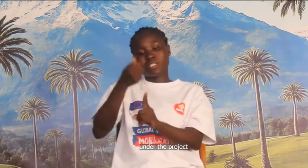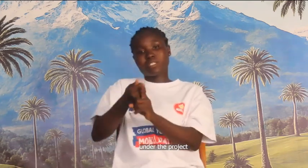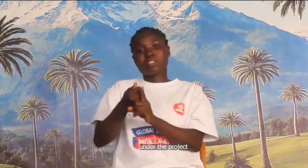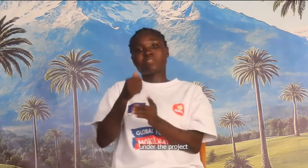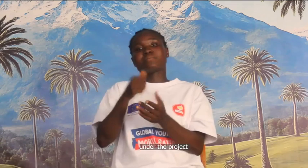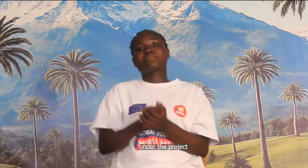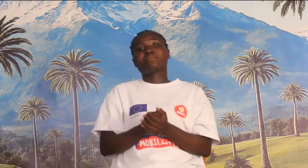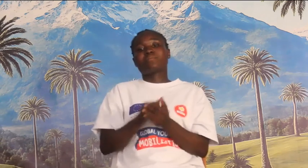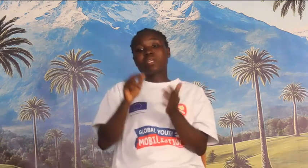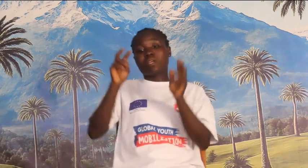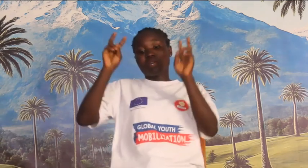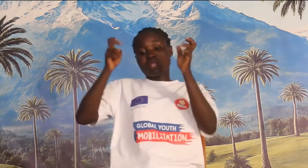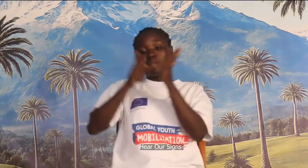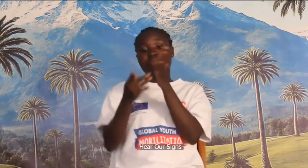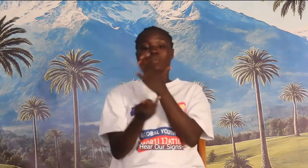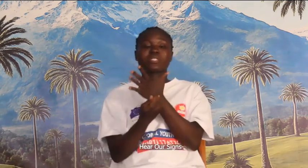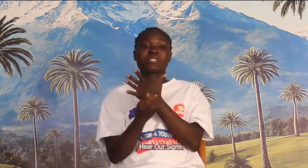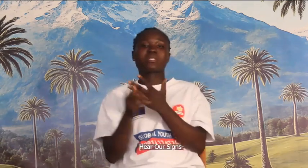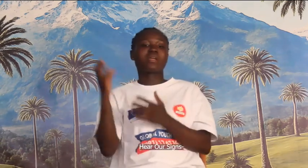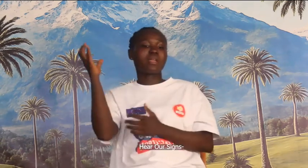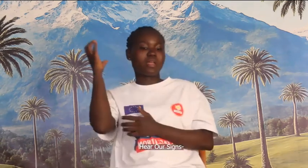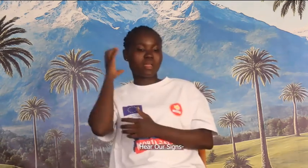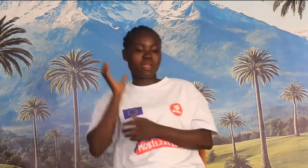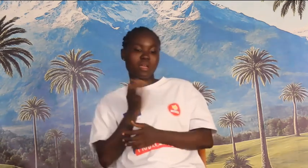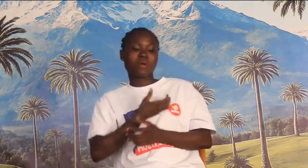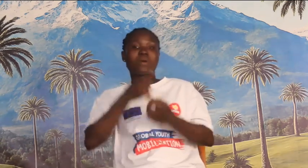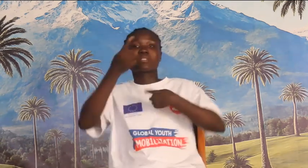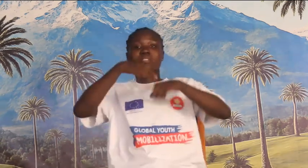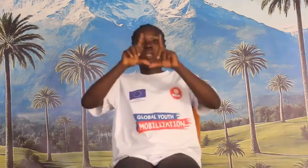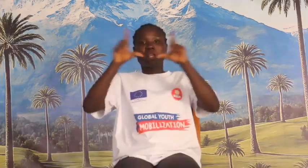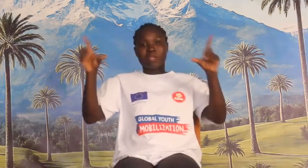the project Hear Our Signs.